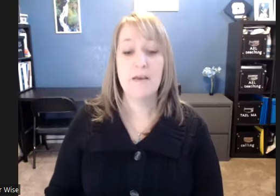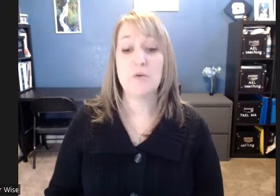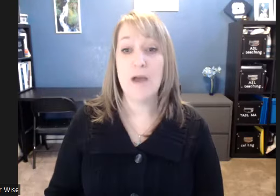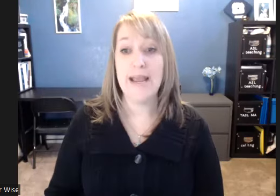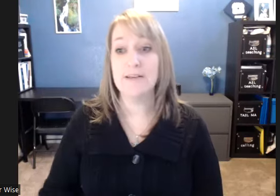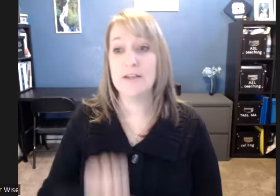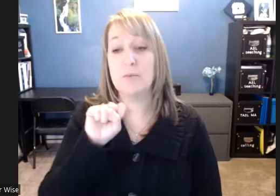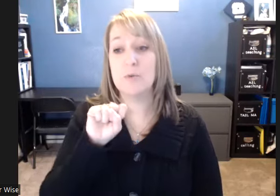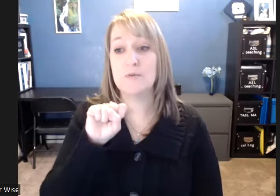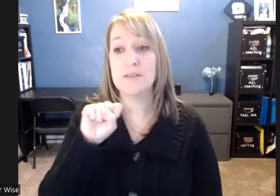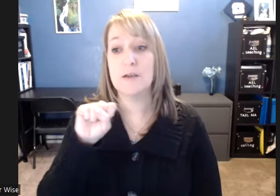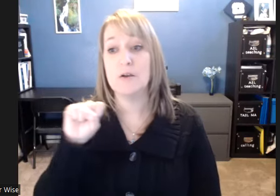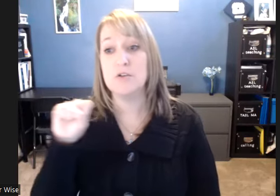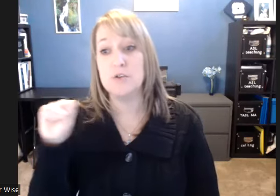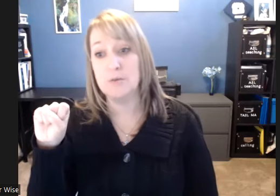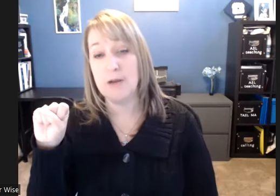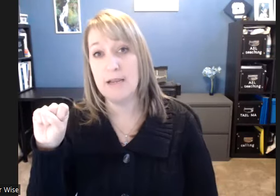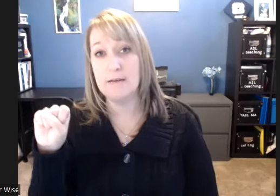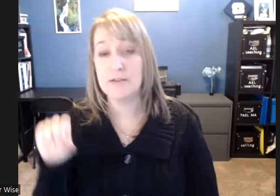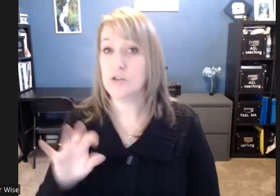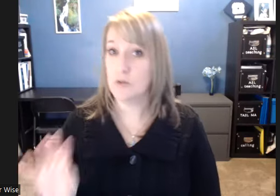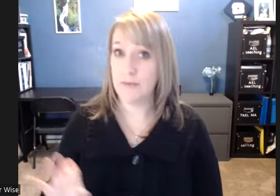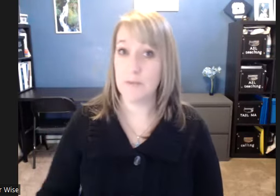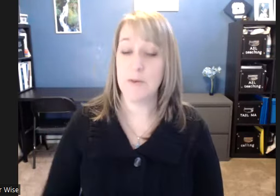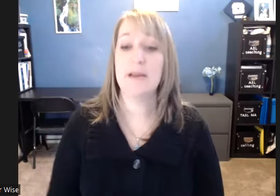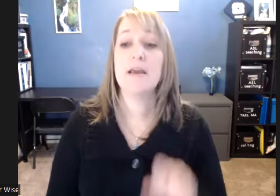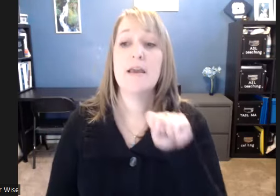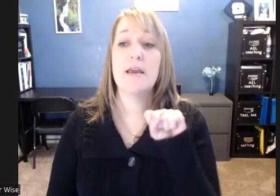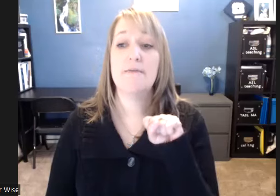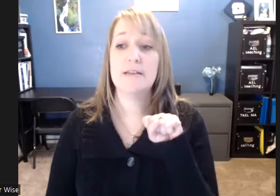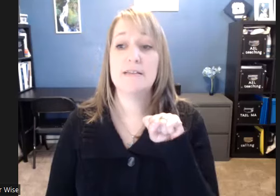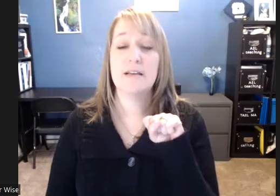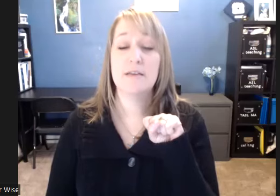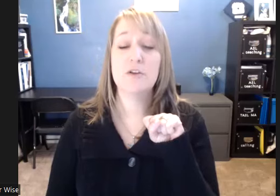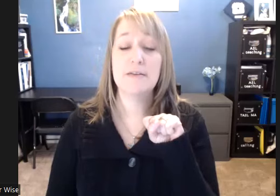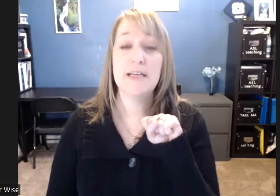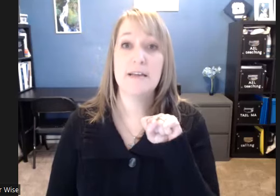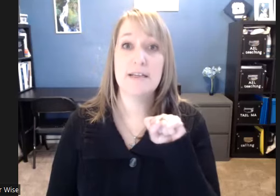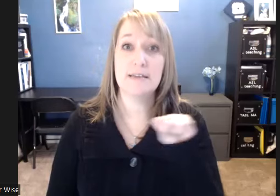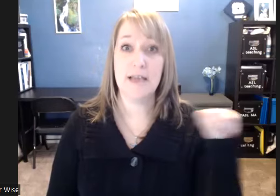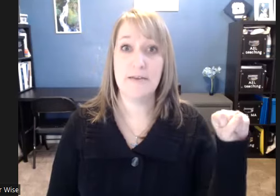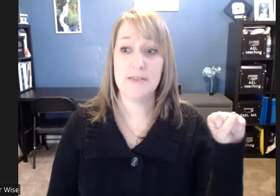If you're right-handed, it moves to the right because you're going away from your body. If you're left-handed, it's left.